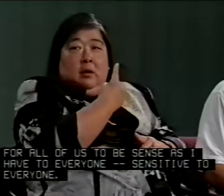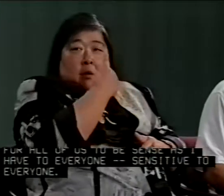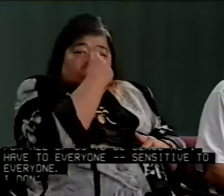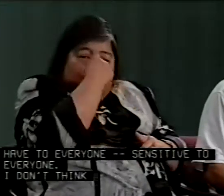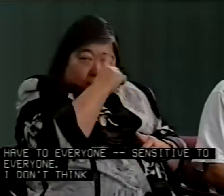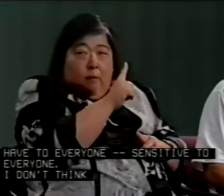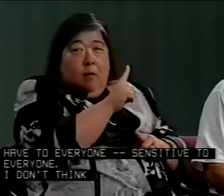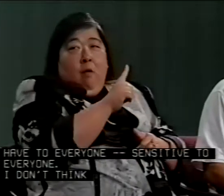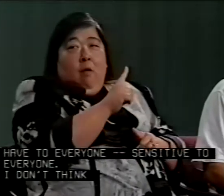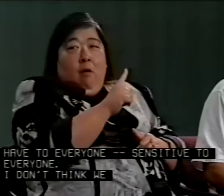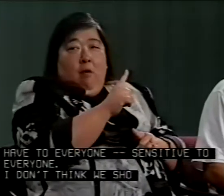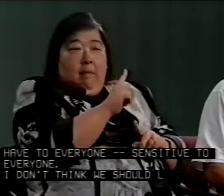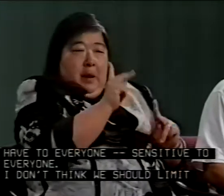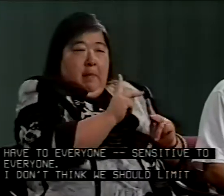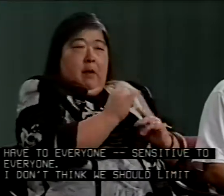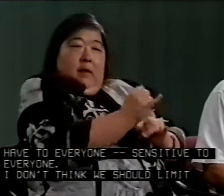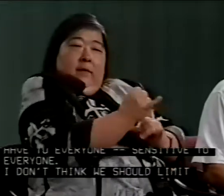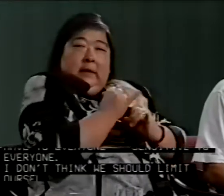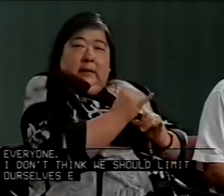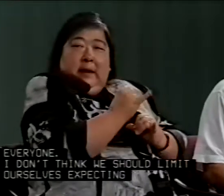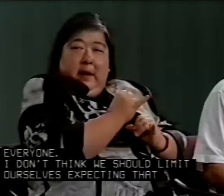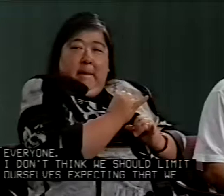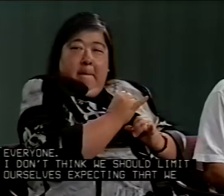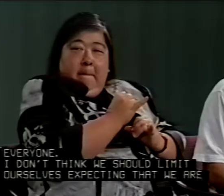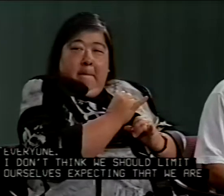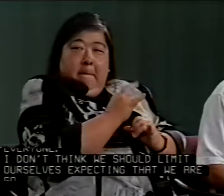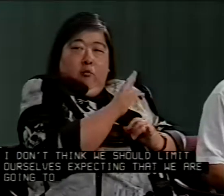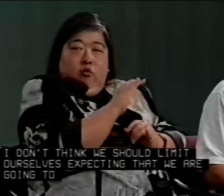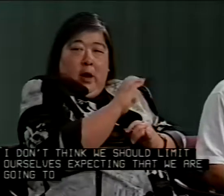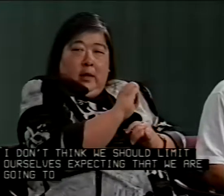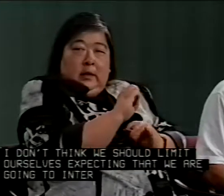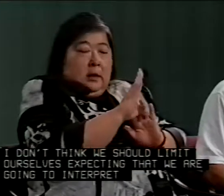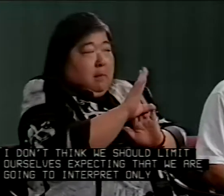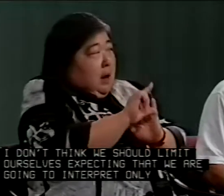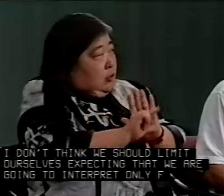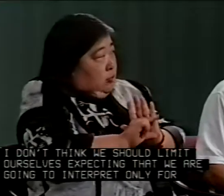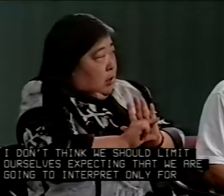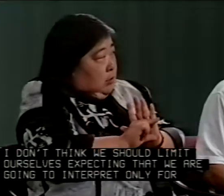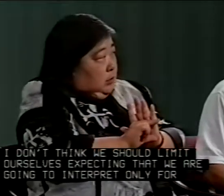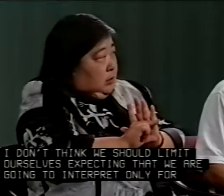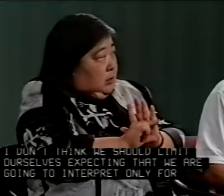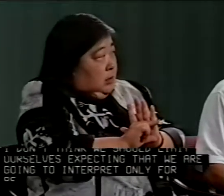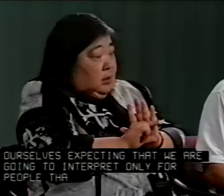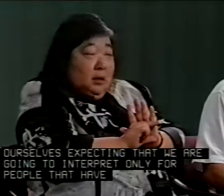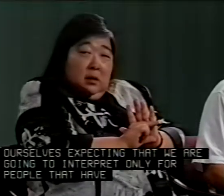only for people that have the same background and race that we have.